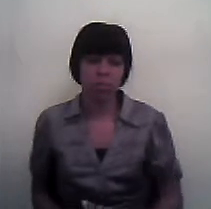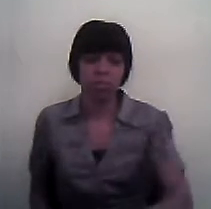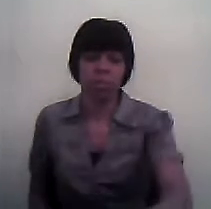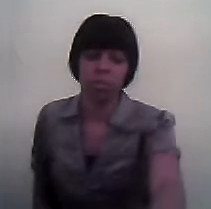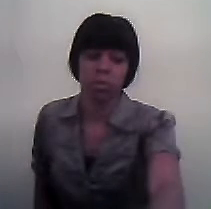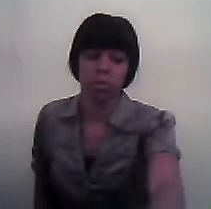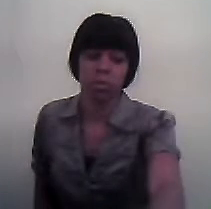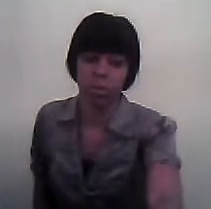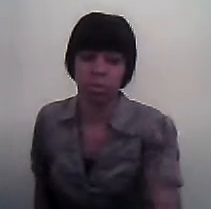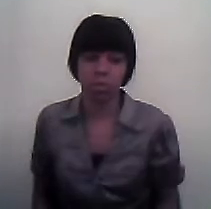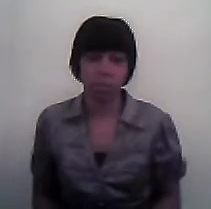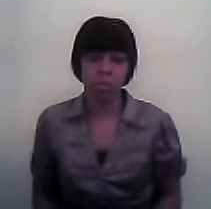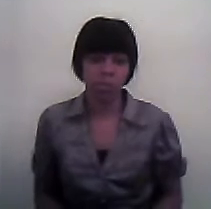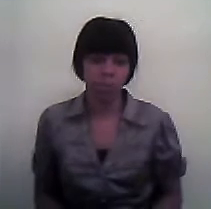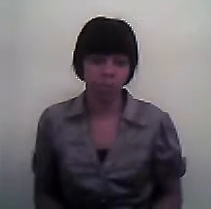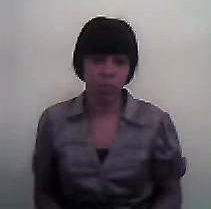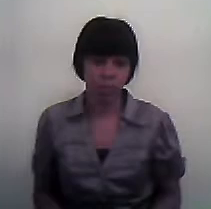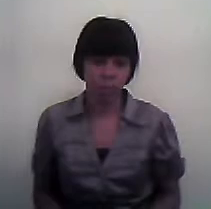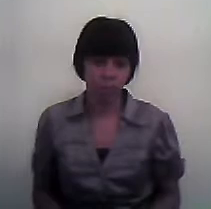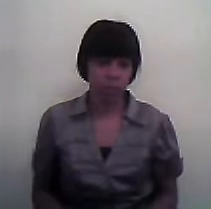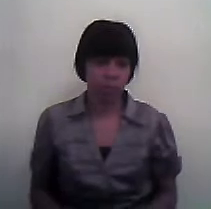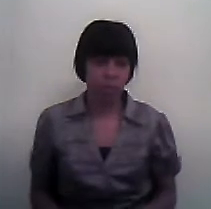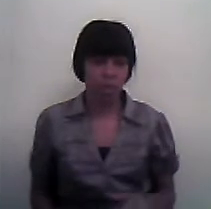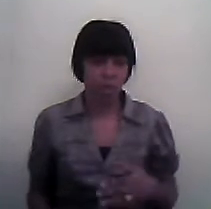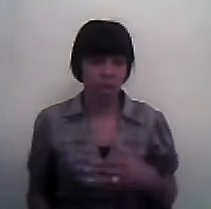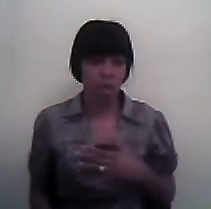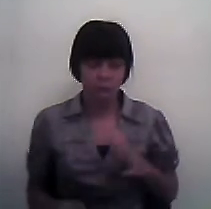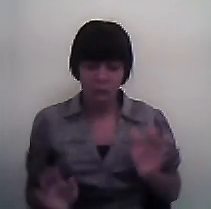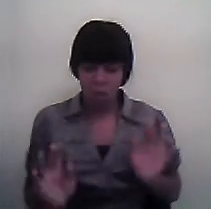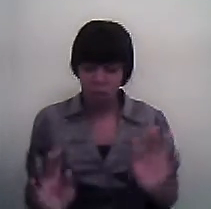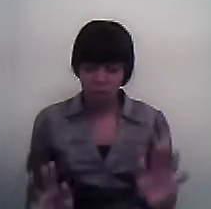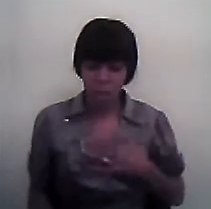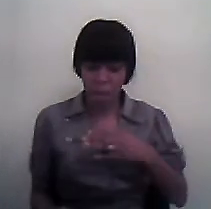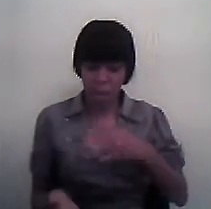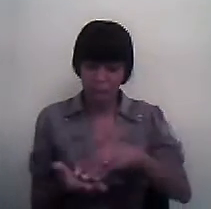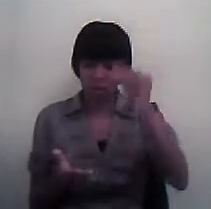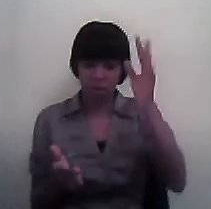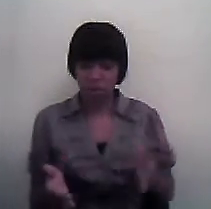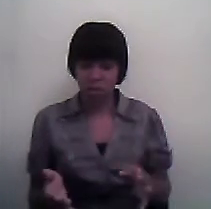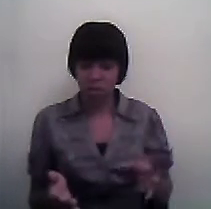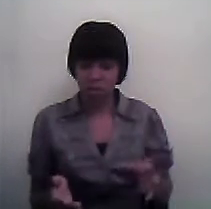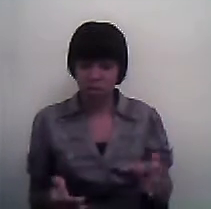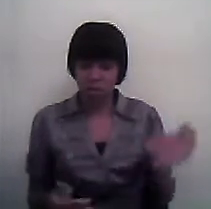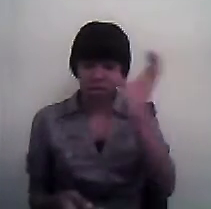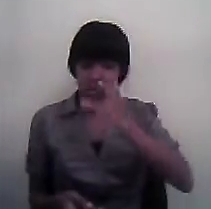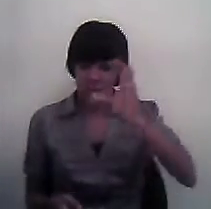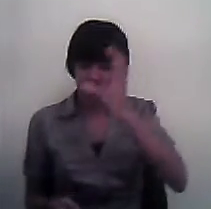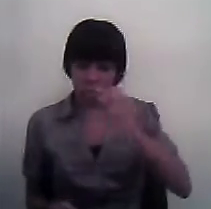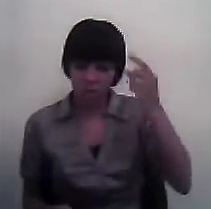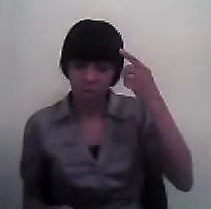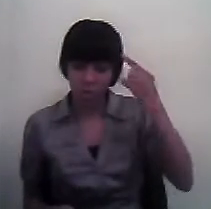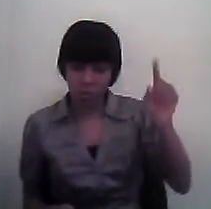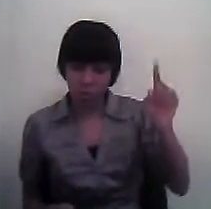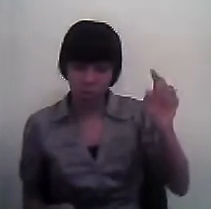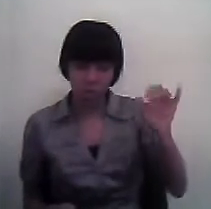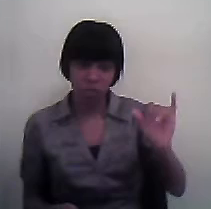articles. But what I encourage them to do is look for the issues in the article. So, for example, if you have 2 articles on